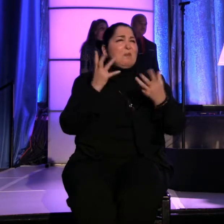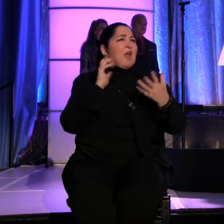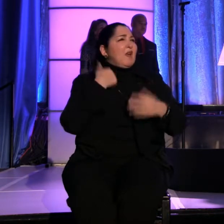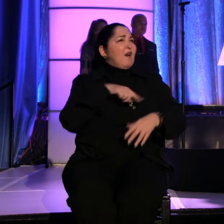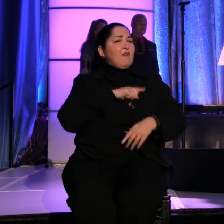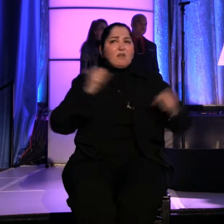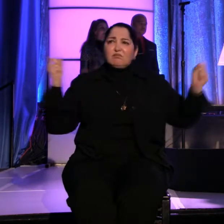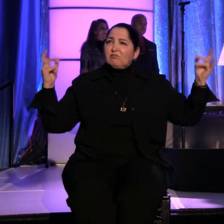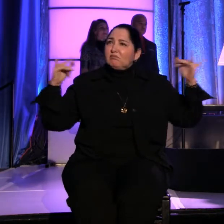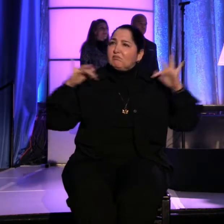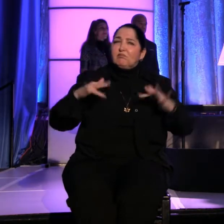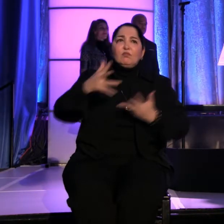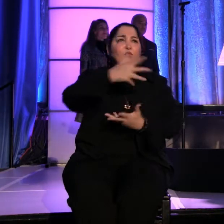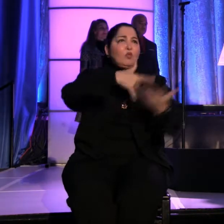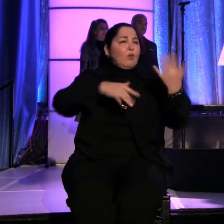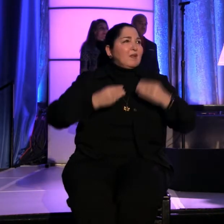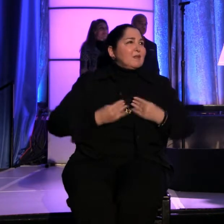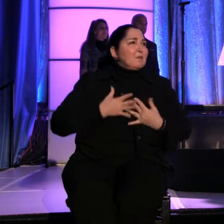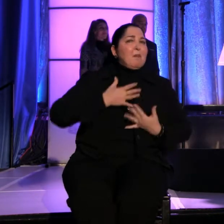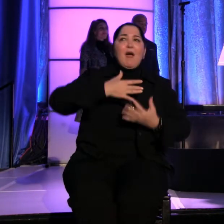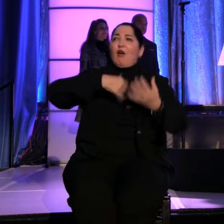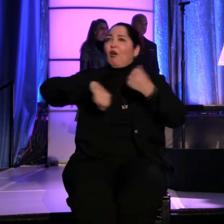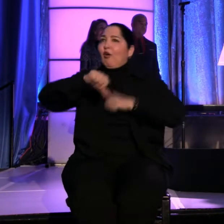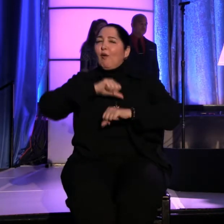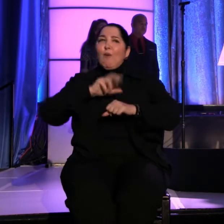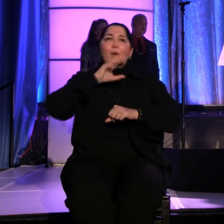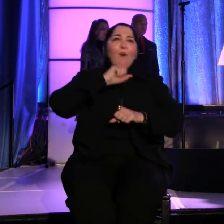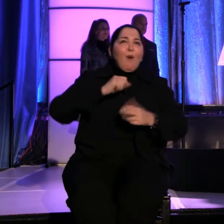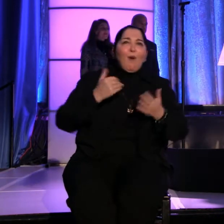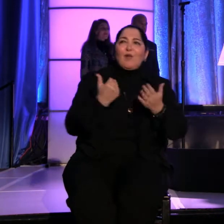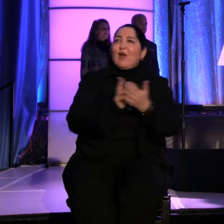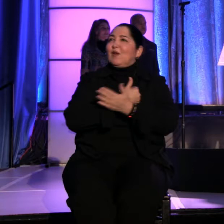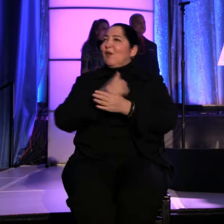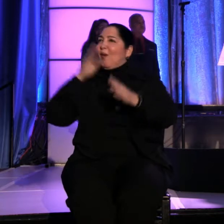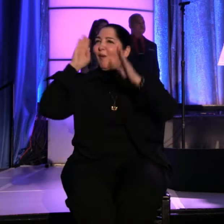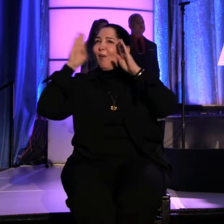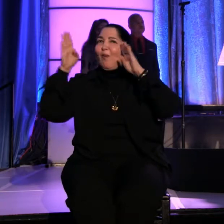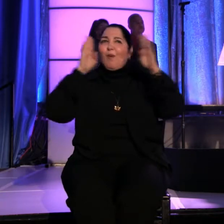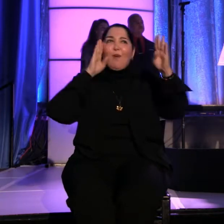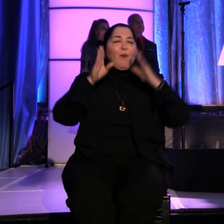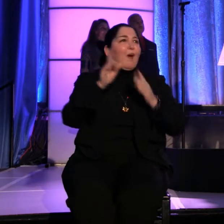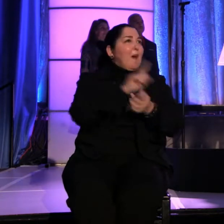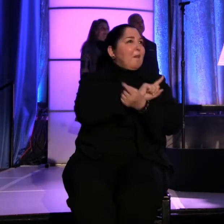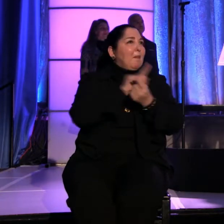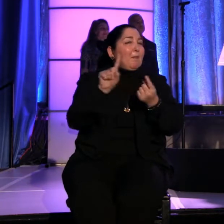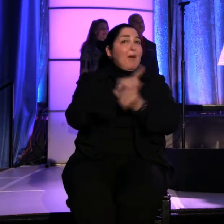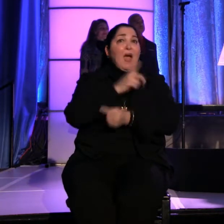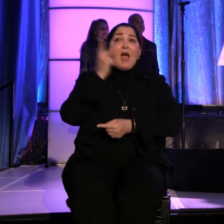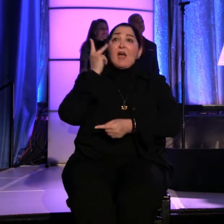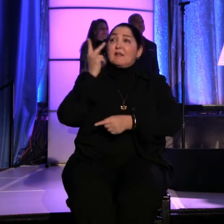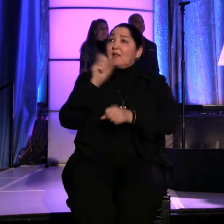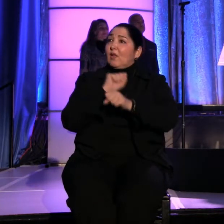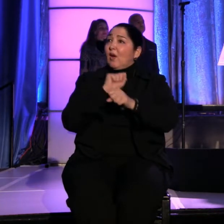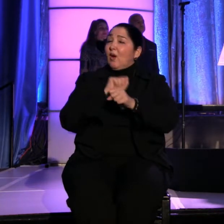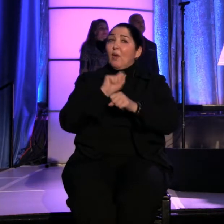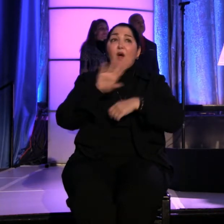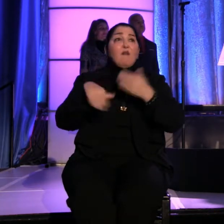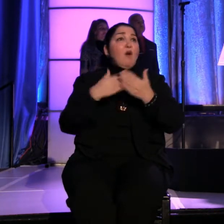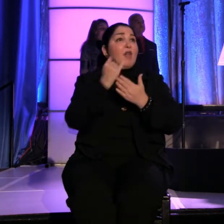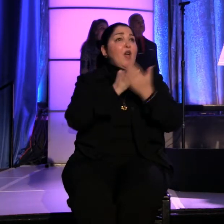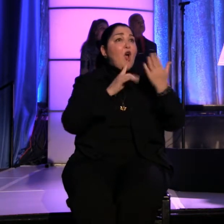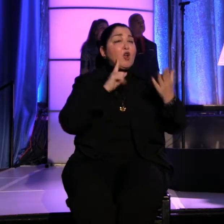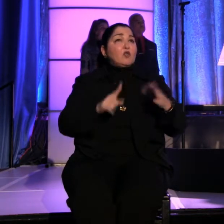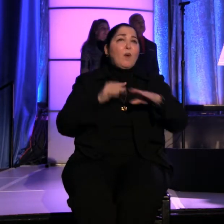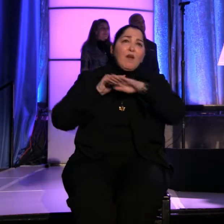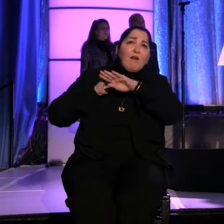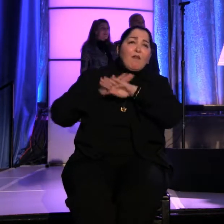be inspired by colleagues, old and new, and to see the work of artists who are shaping the future of our